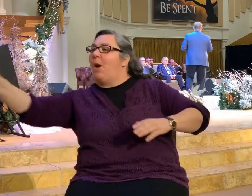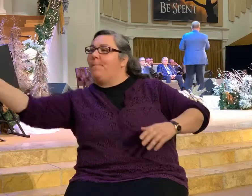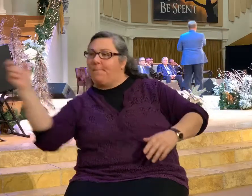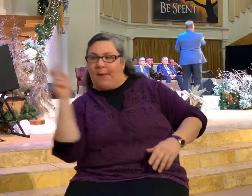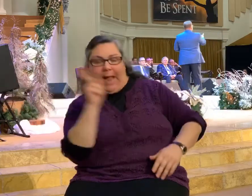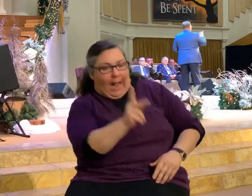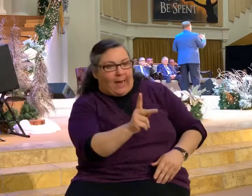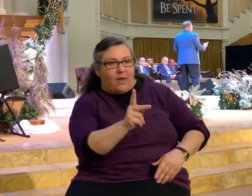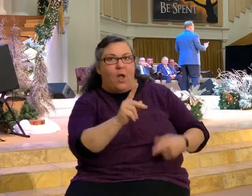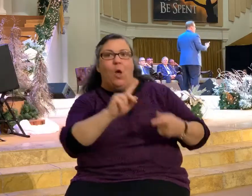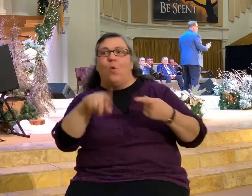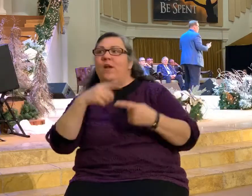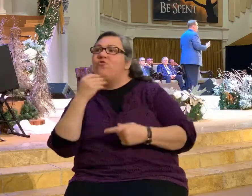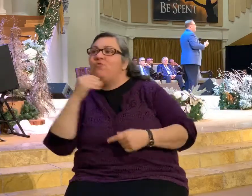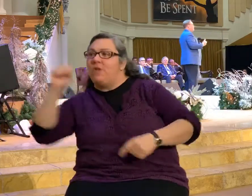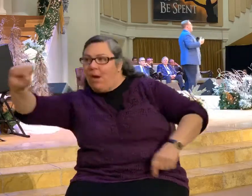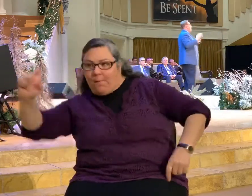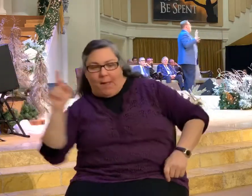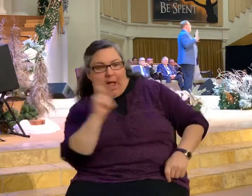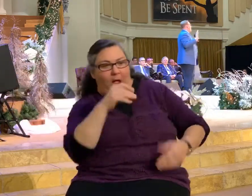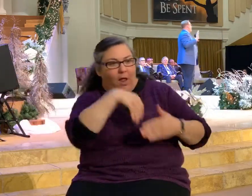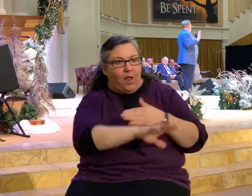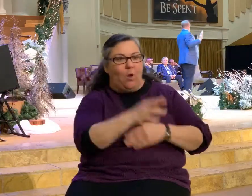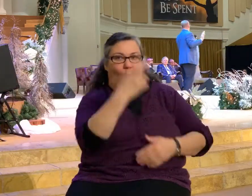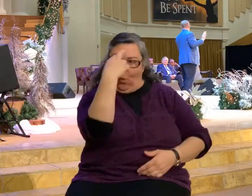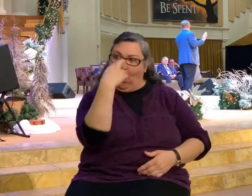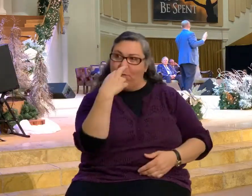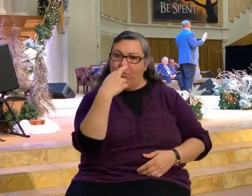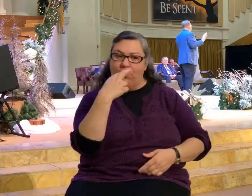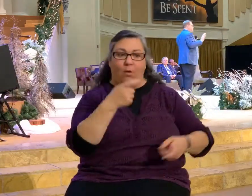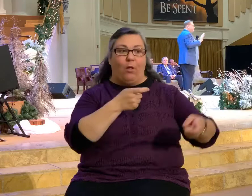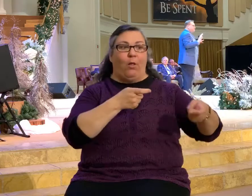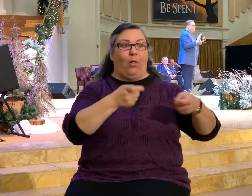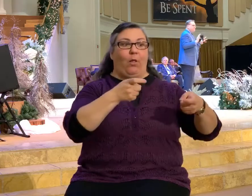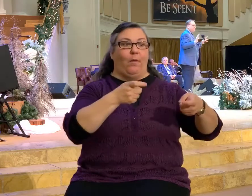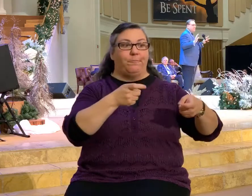come back, and when they get back to Rome, they're no longer in charge.